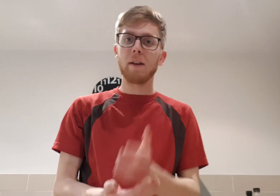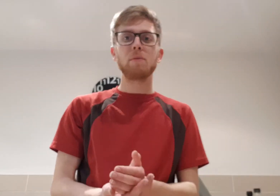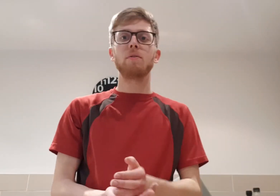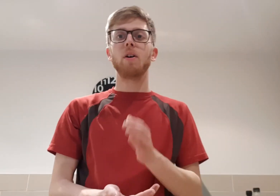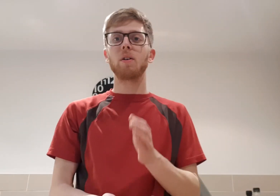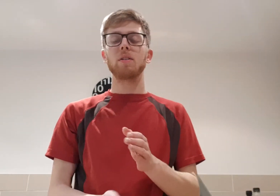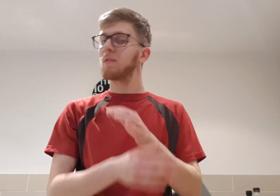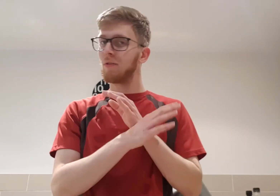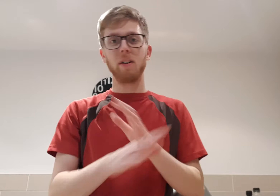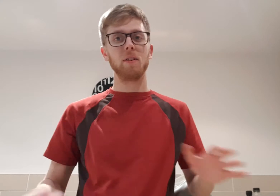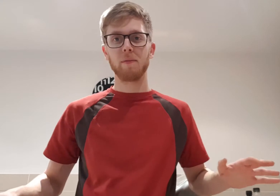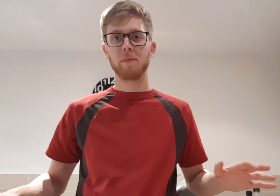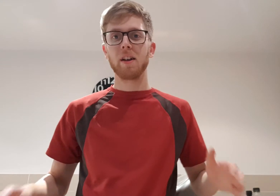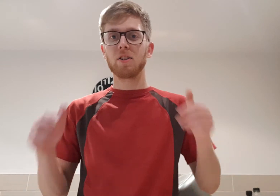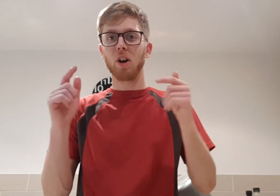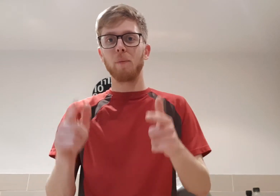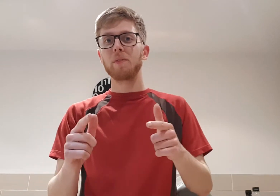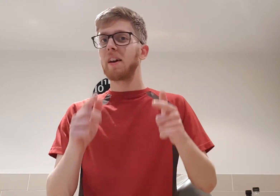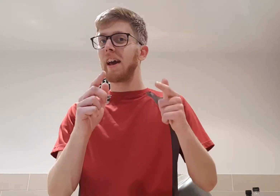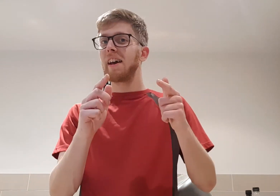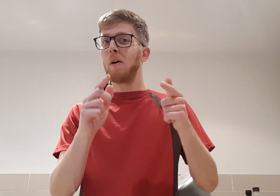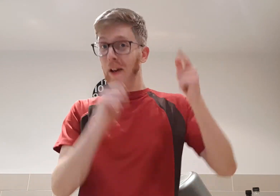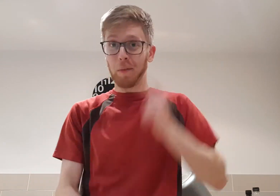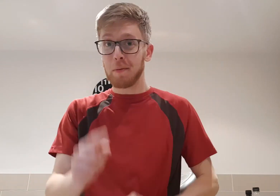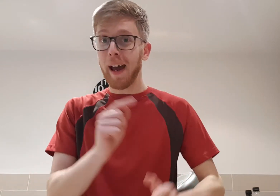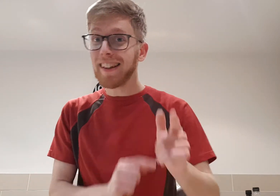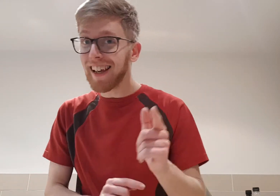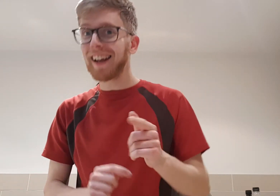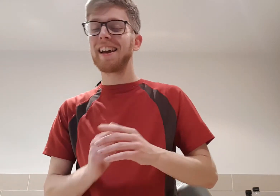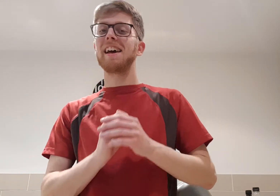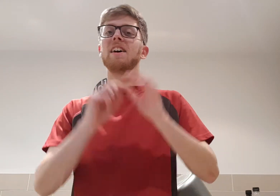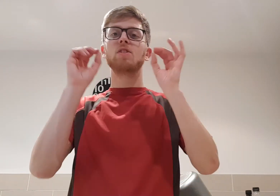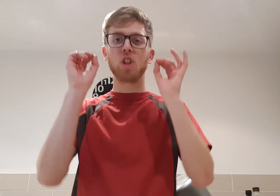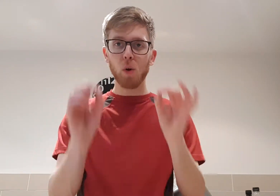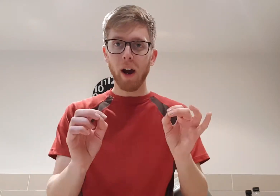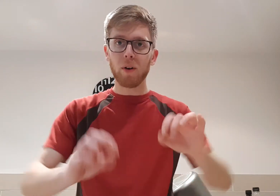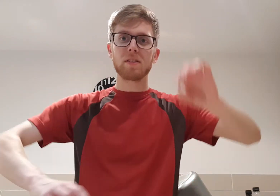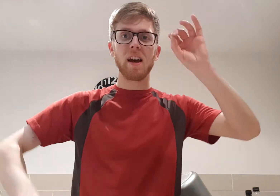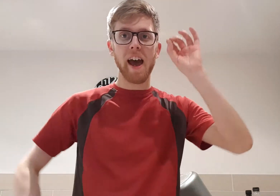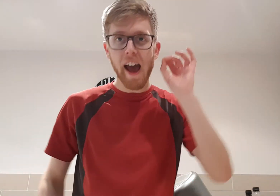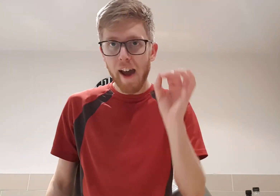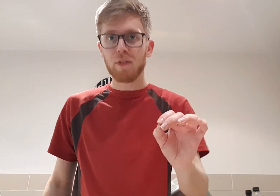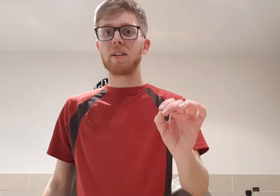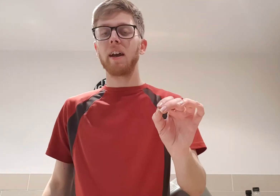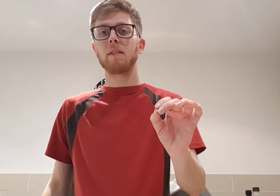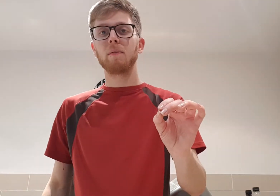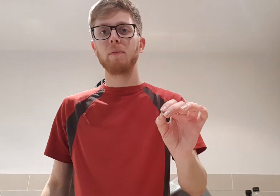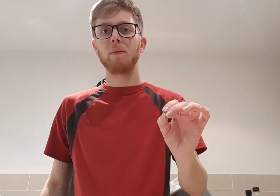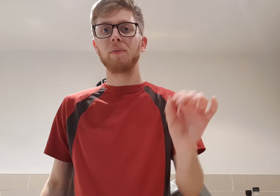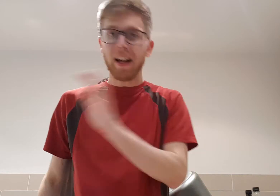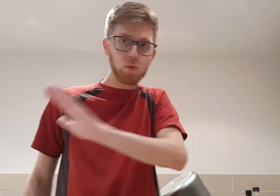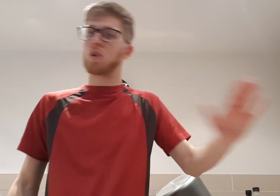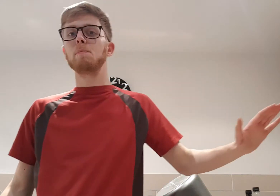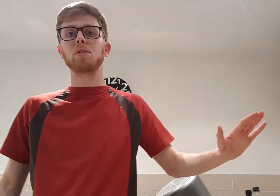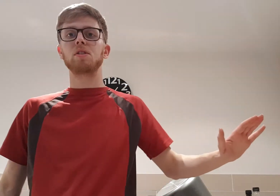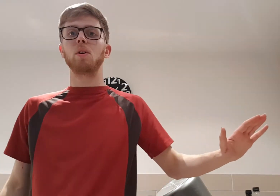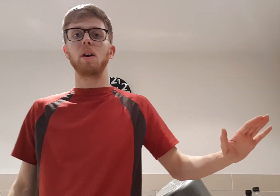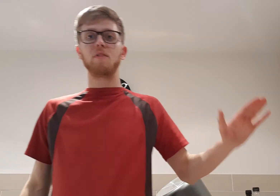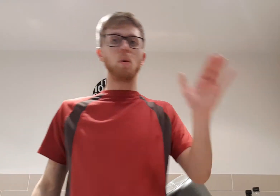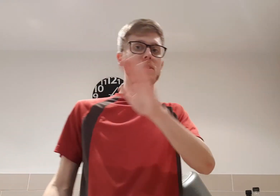you focused forever. So, when it comes to painting, 2 hours every day. That's what you must do. If you want to